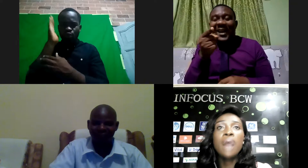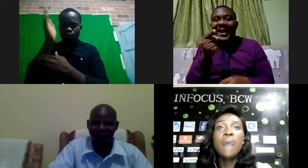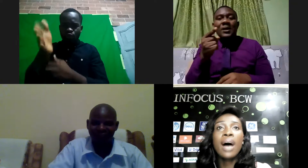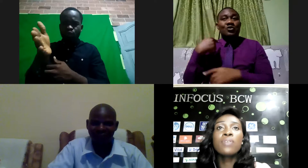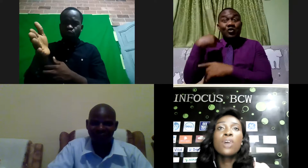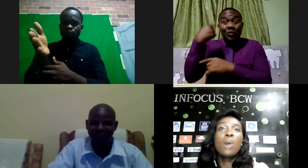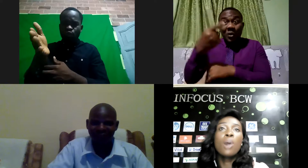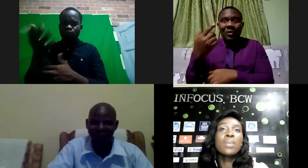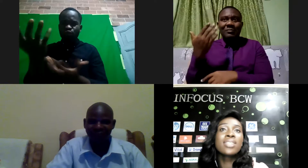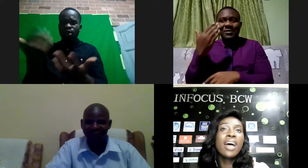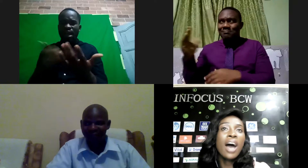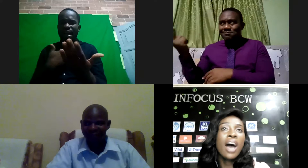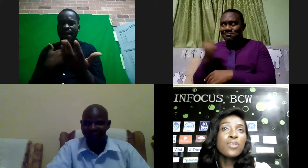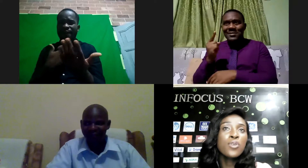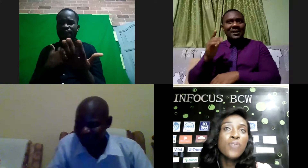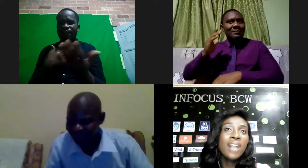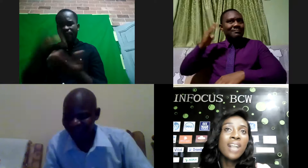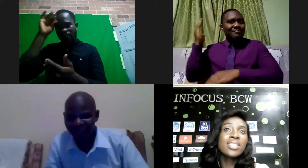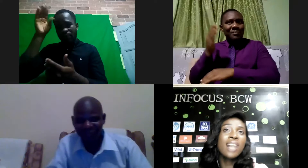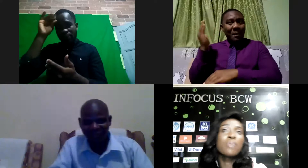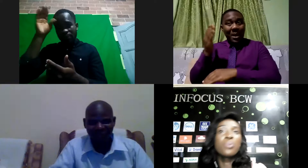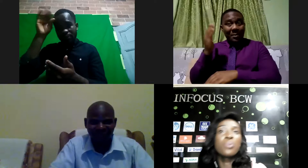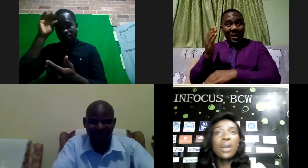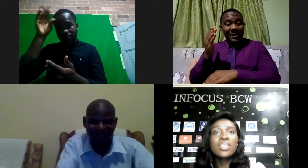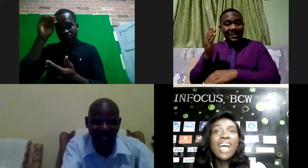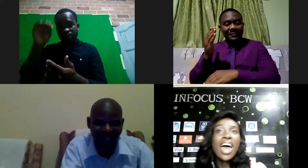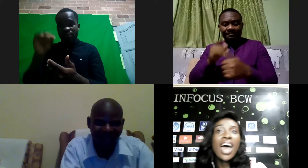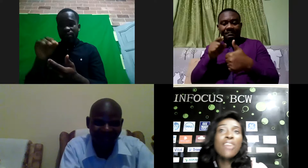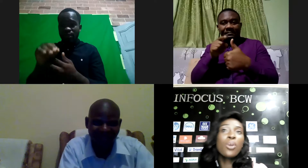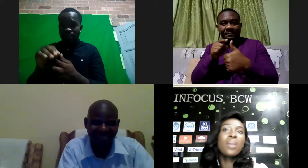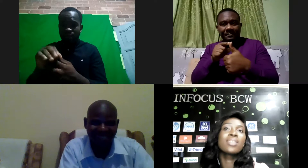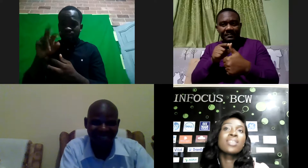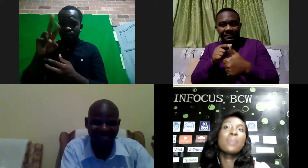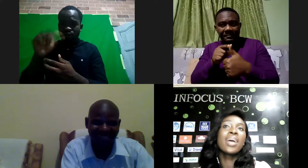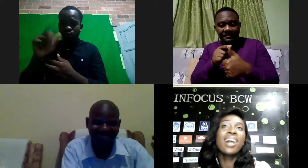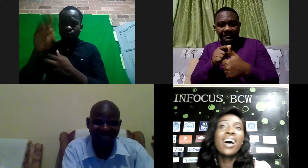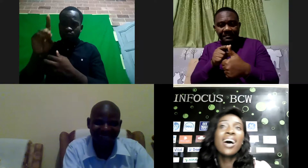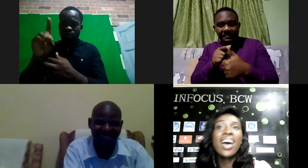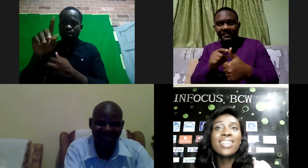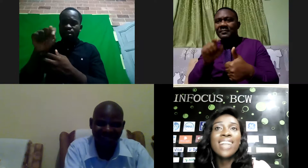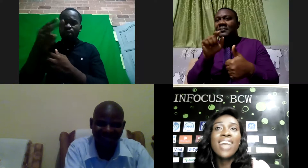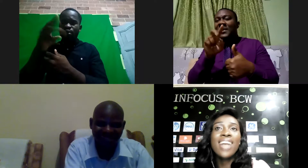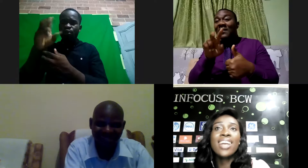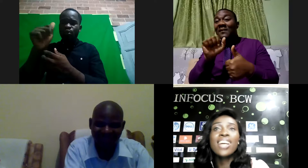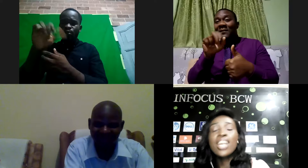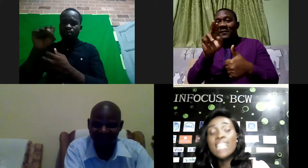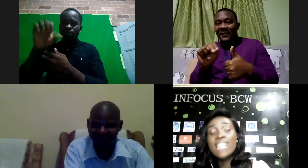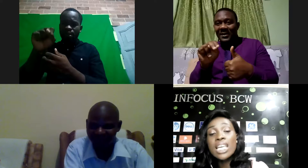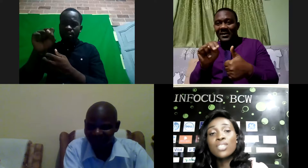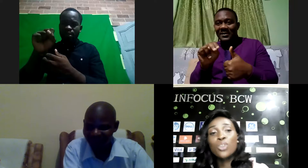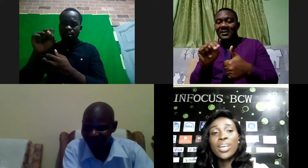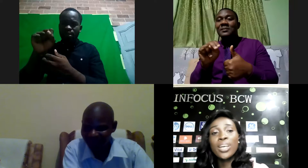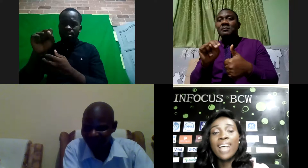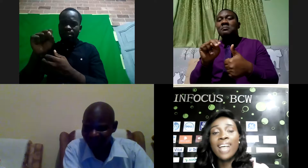to have Mr. Ivo van Dan Brandt and Thomas Sabella and Ellen